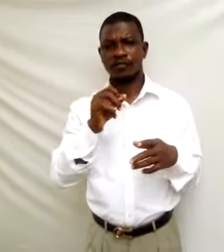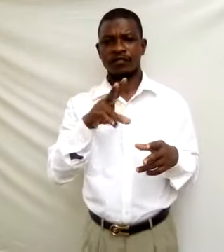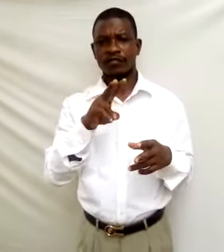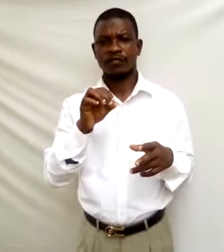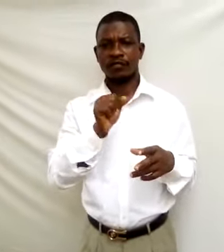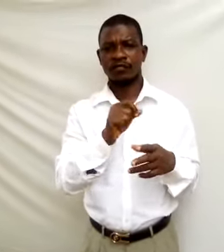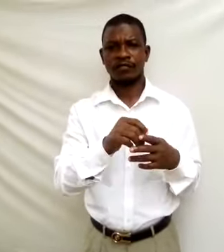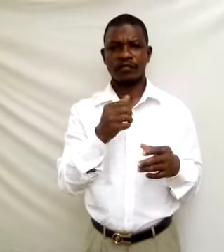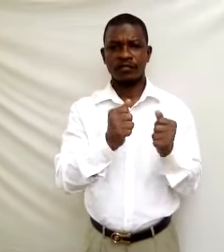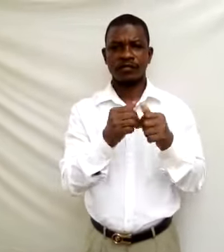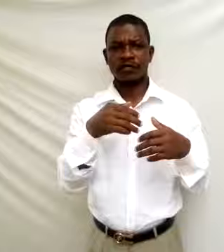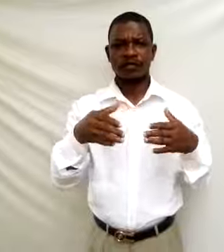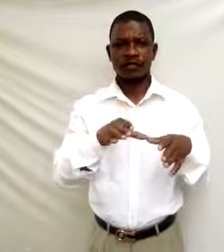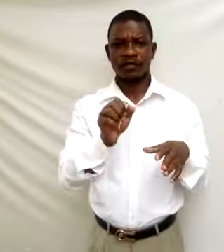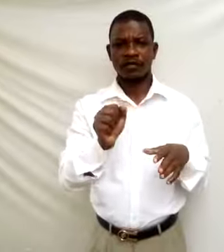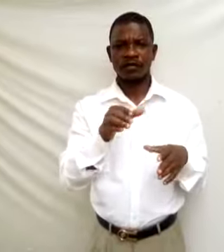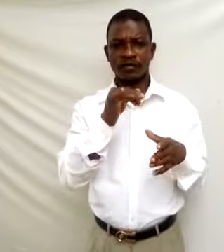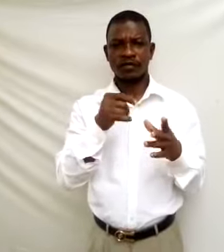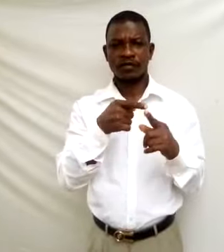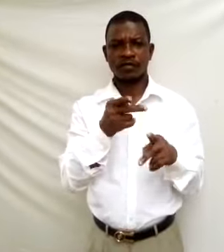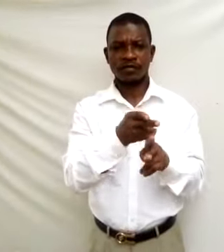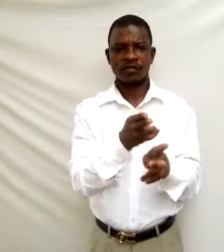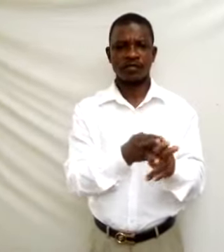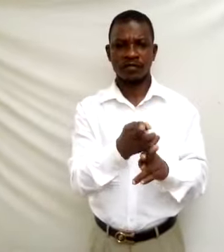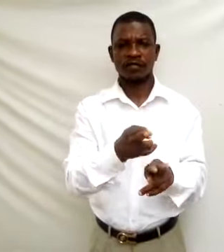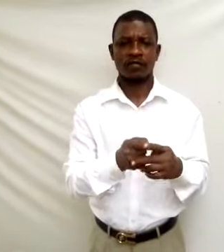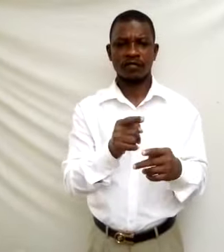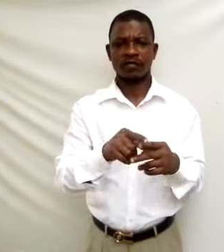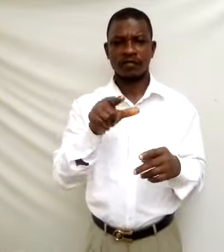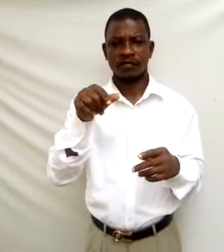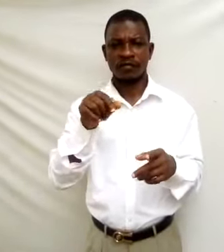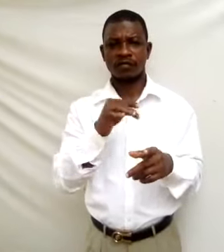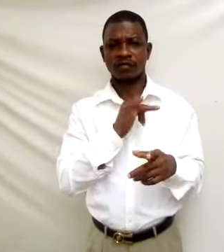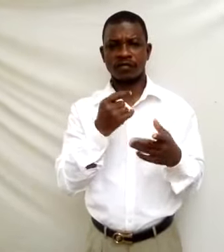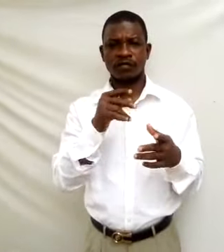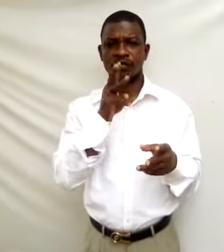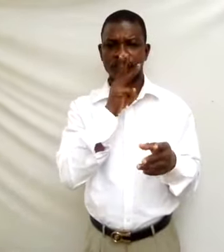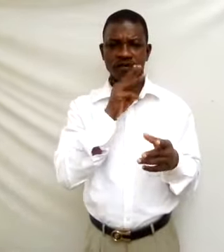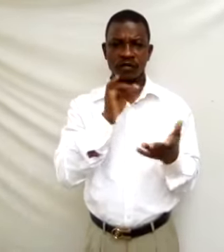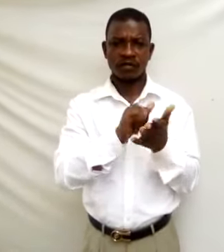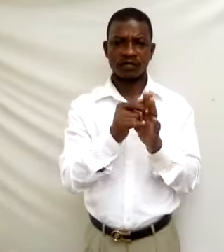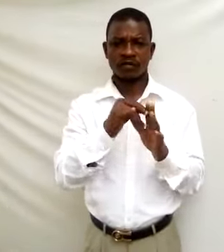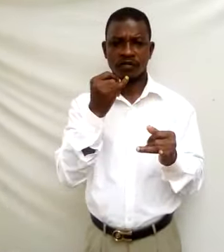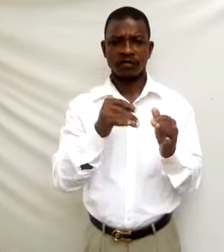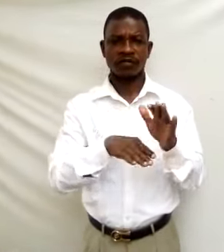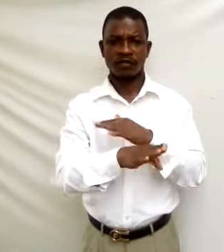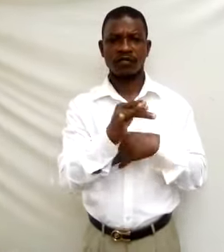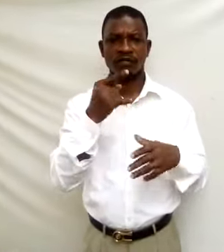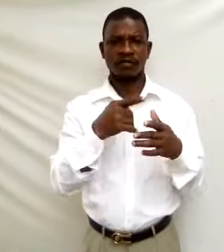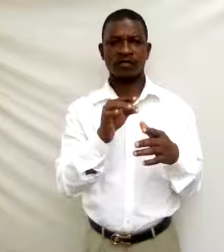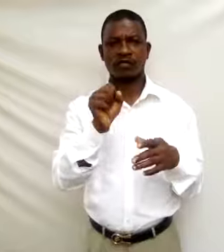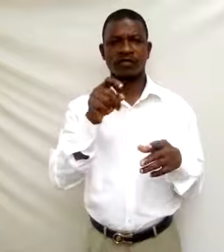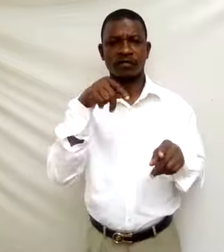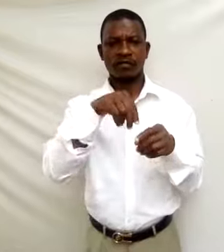which act to regulate the quantity of water that enters into the